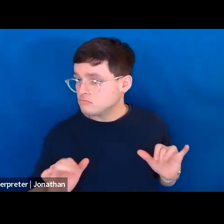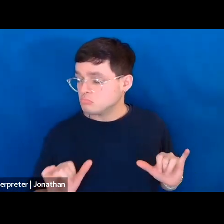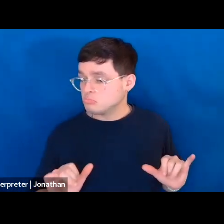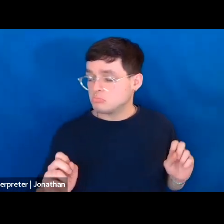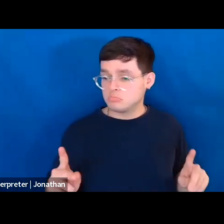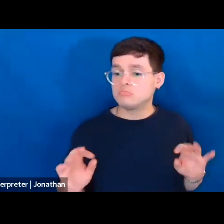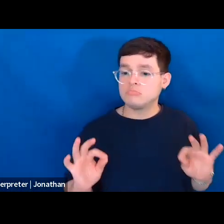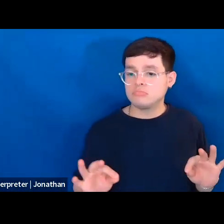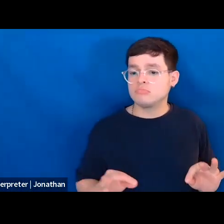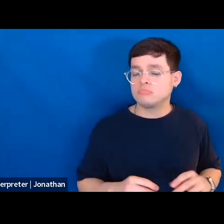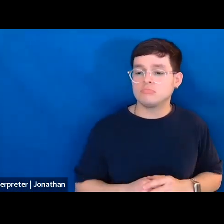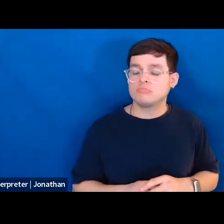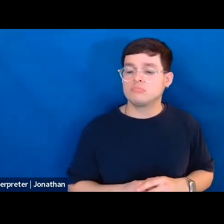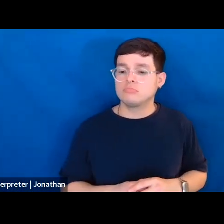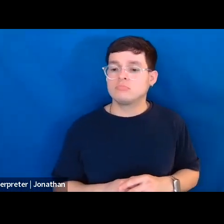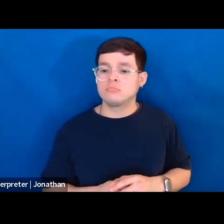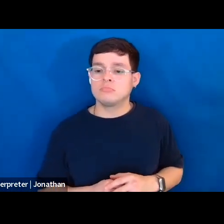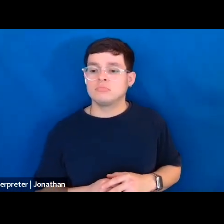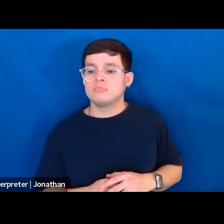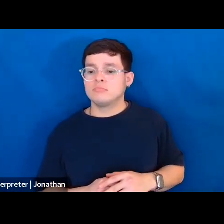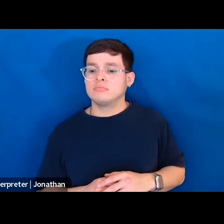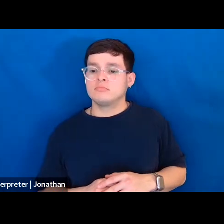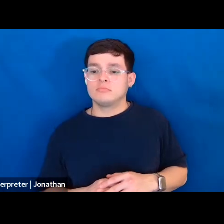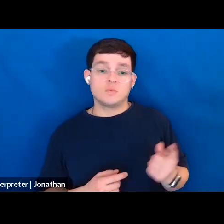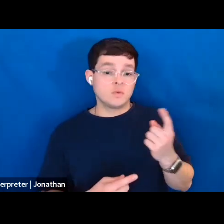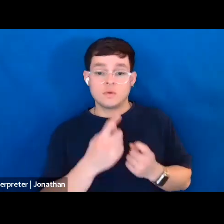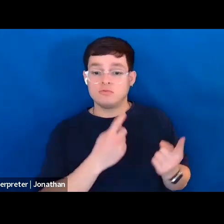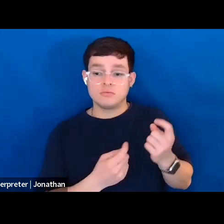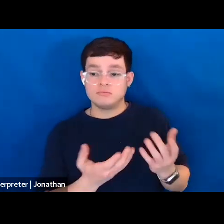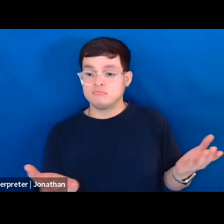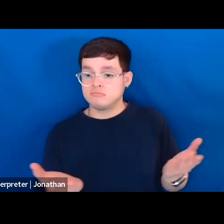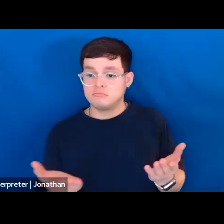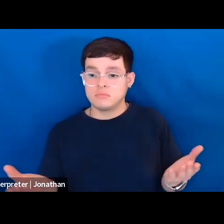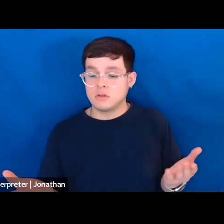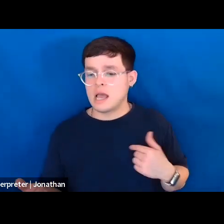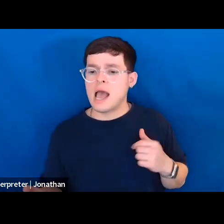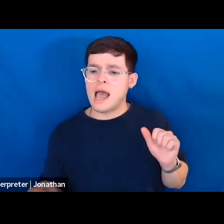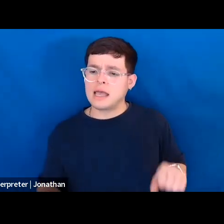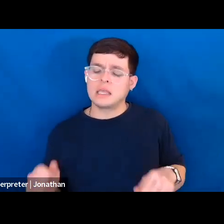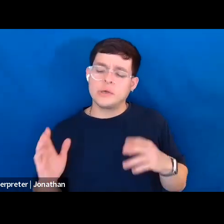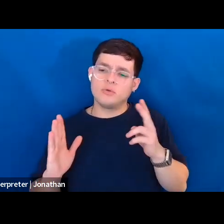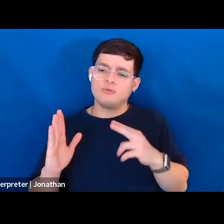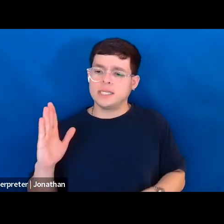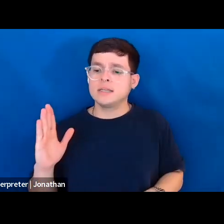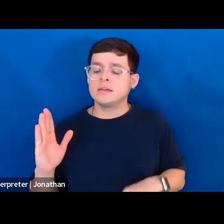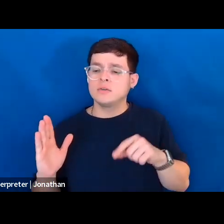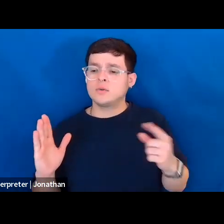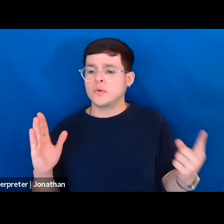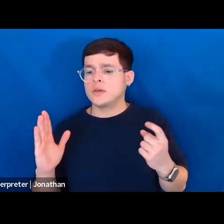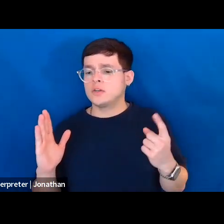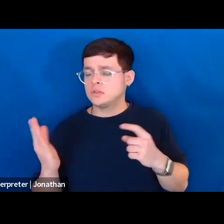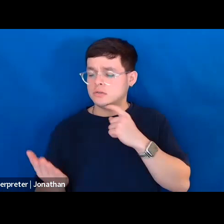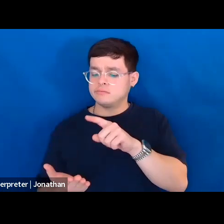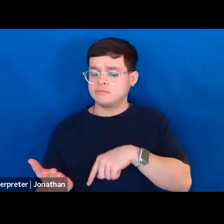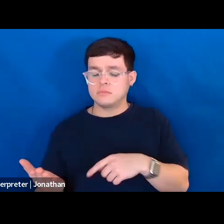So if there are any questions that I can sort of read the Q&A. Yeah,